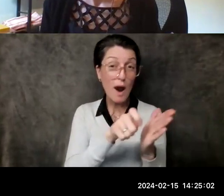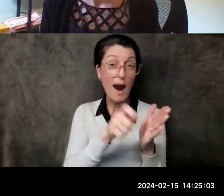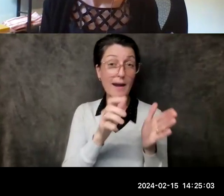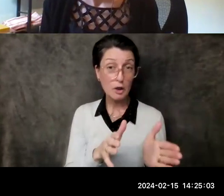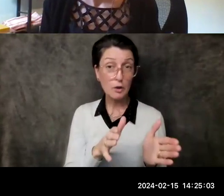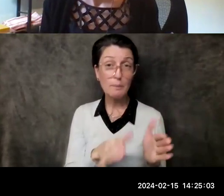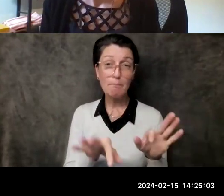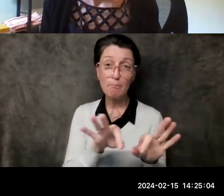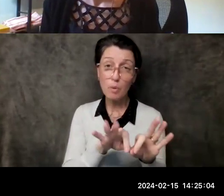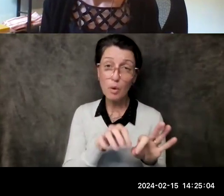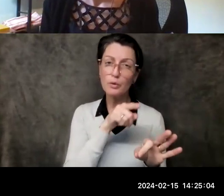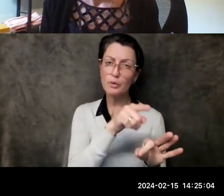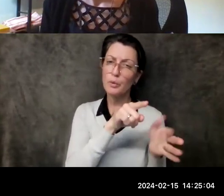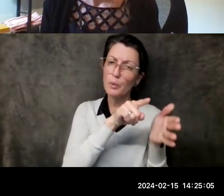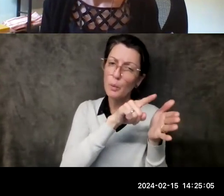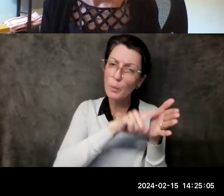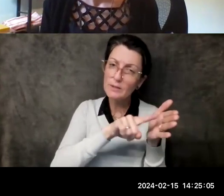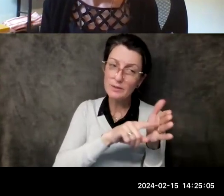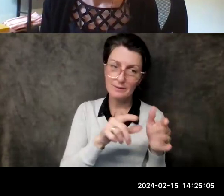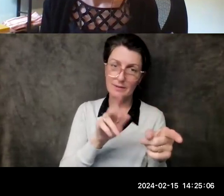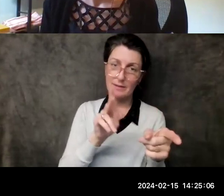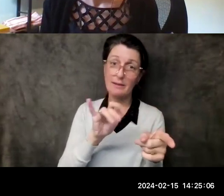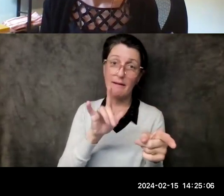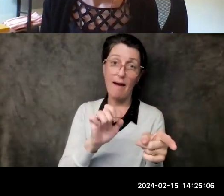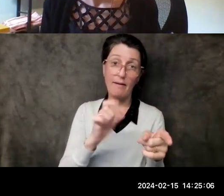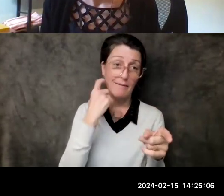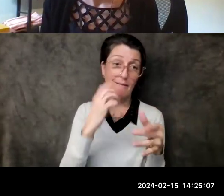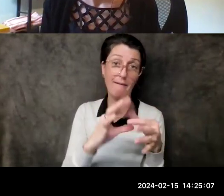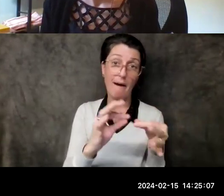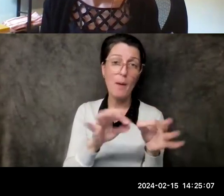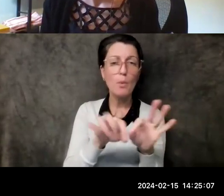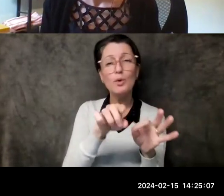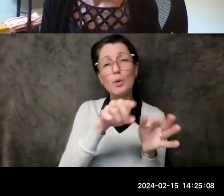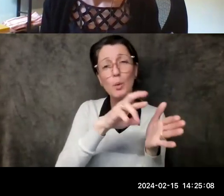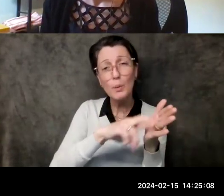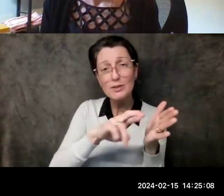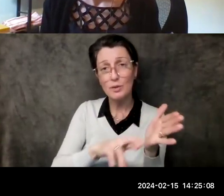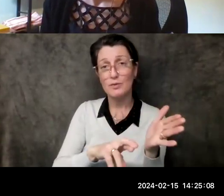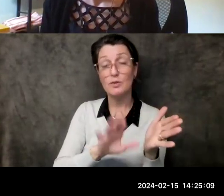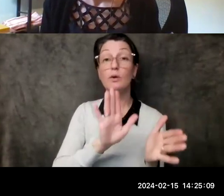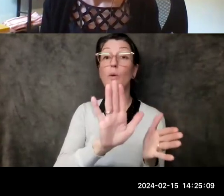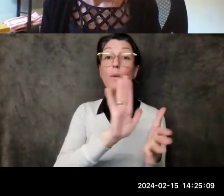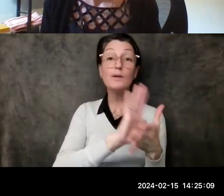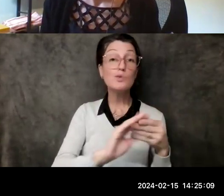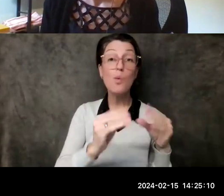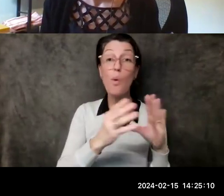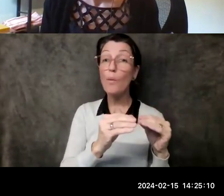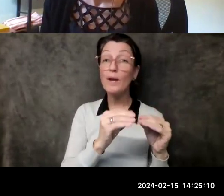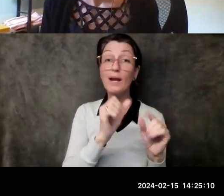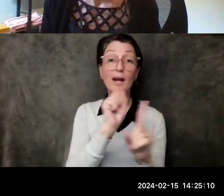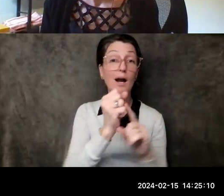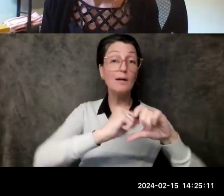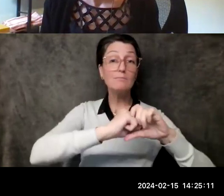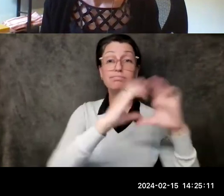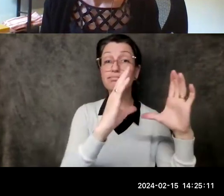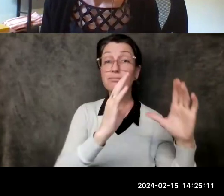what Kyle was saying, you have to do research, and you have to, if you're setting your story in Fresno and in